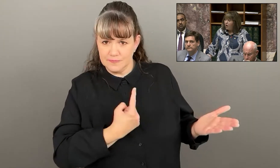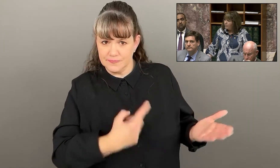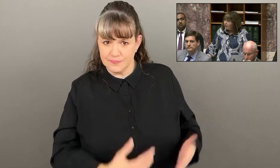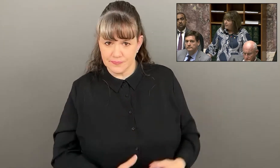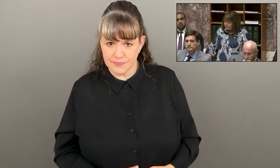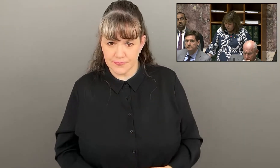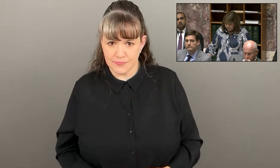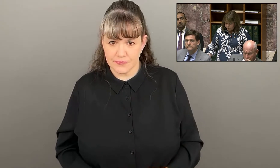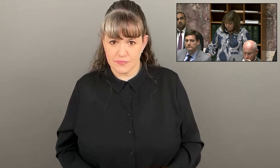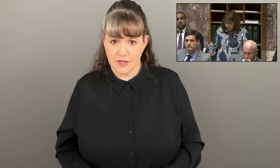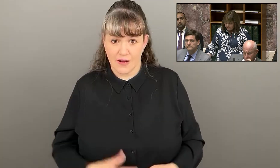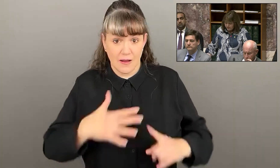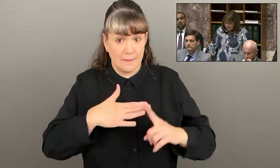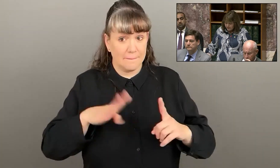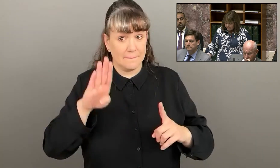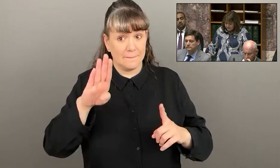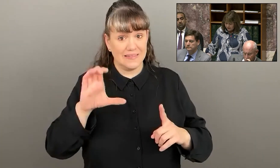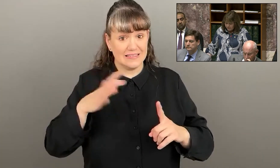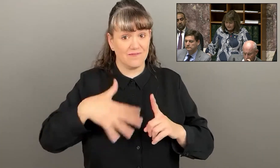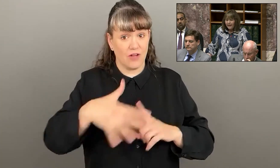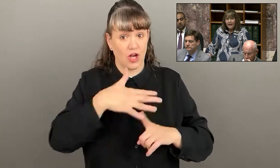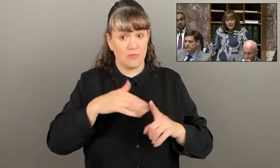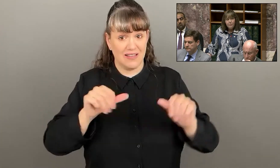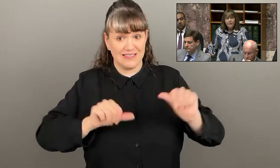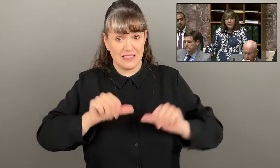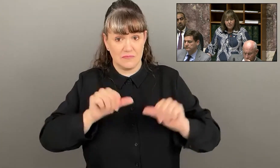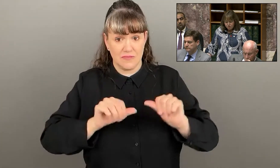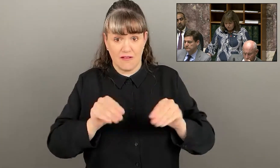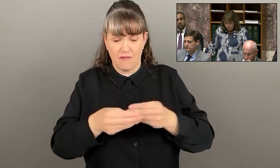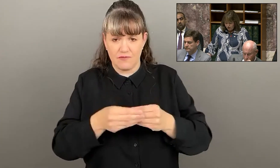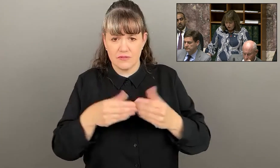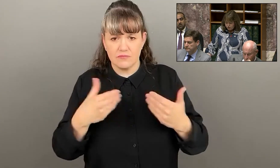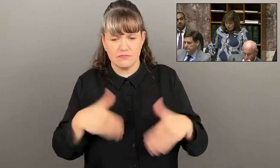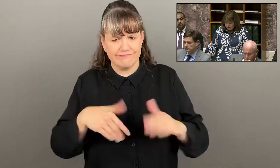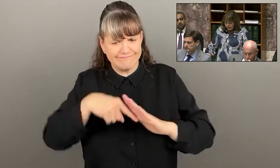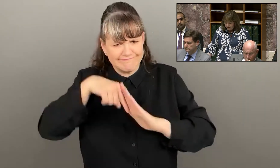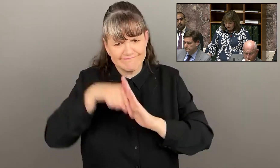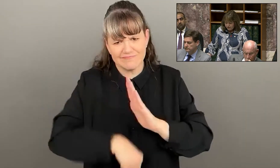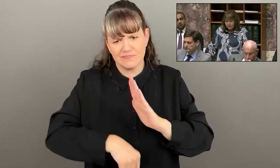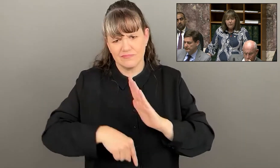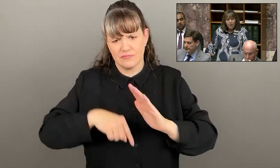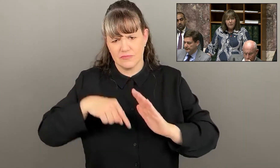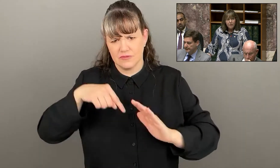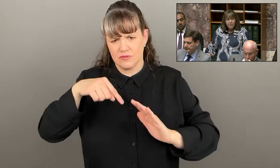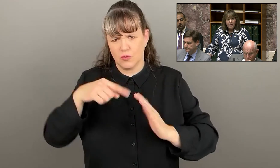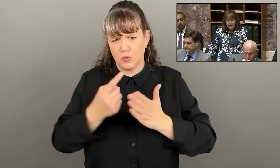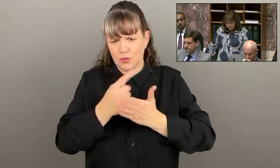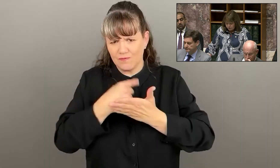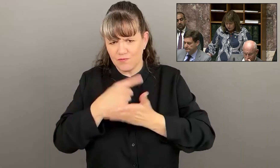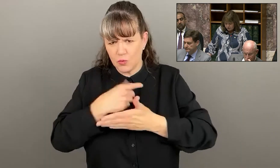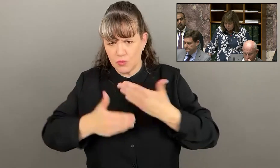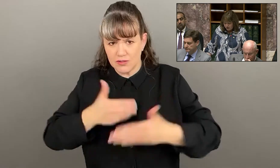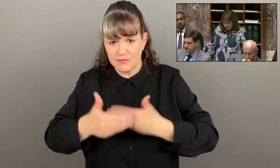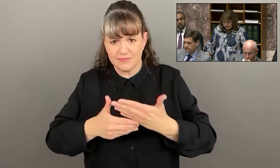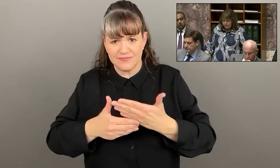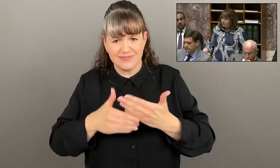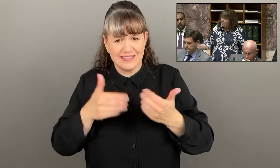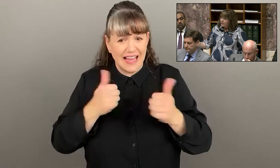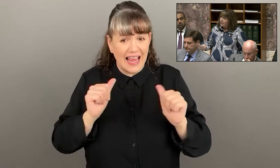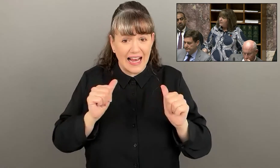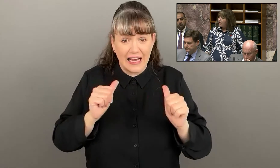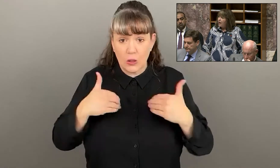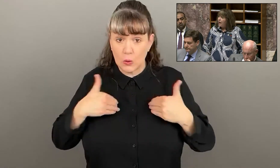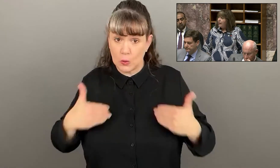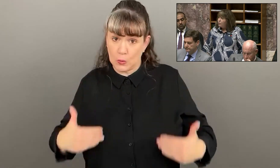has a comprehensive review process that examines any potential human health and environmental impacts for large projects such